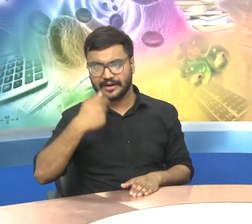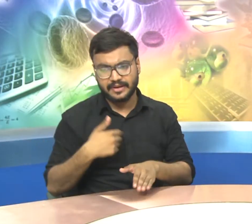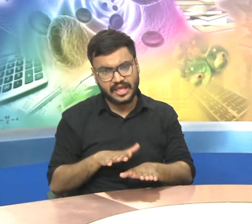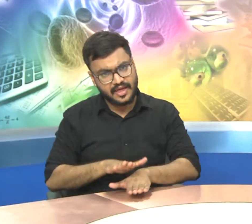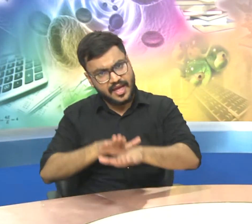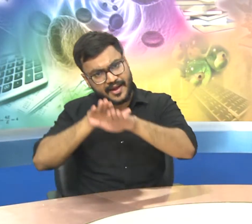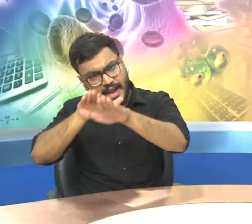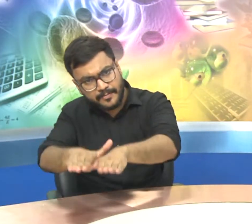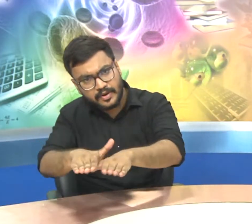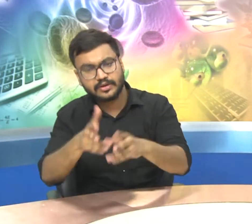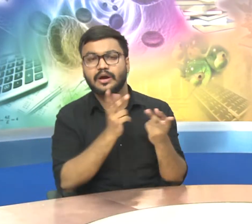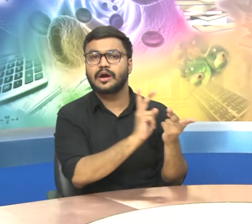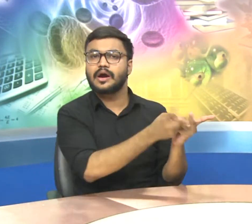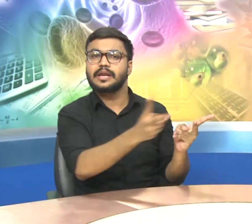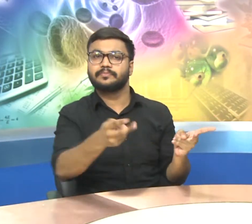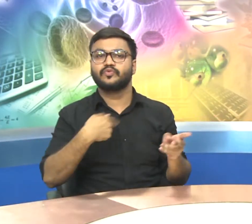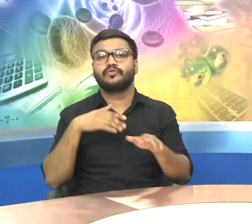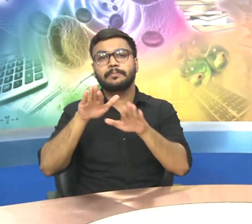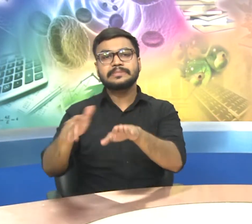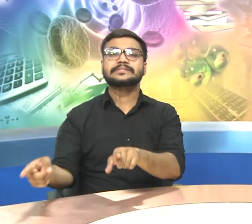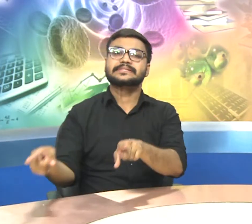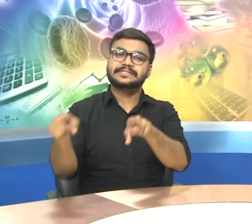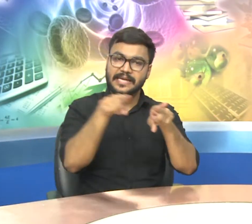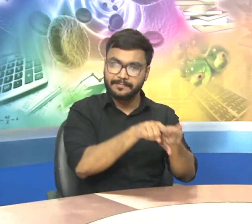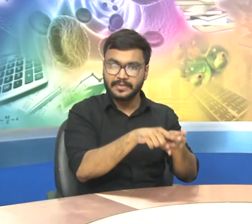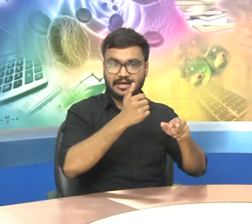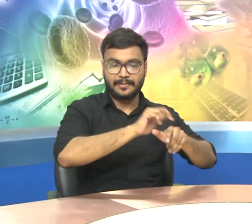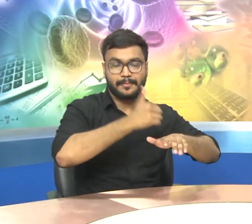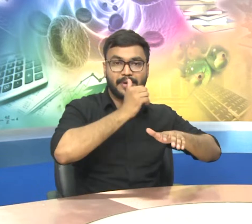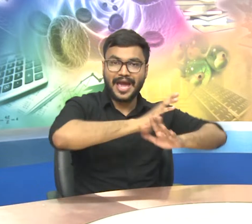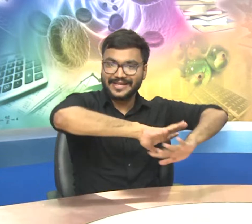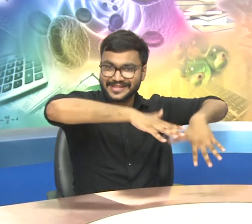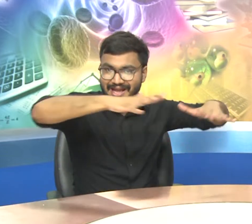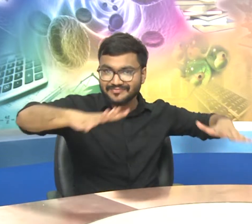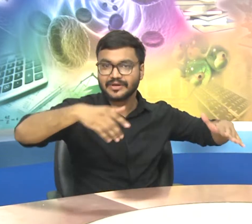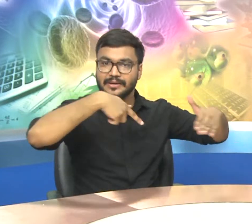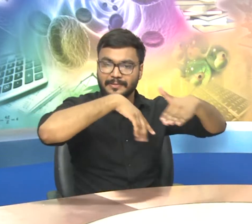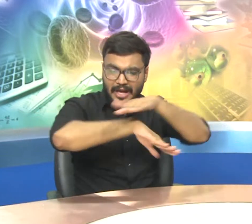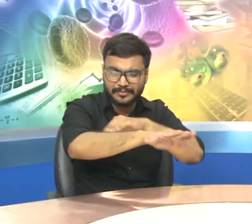snails, fishes, frogs, etc.